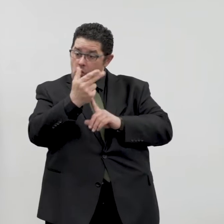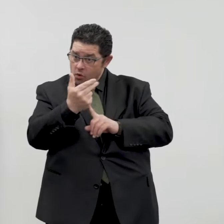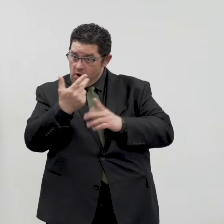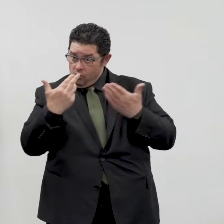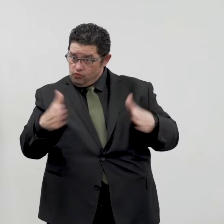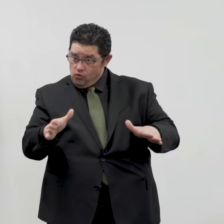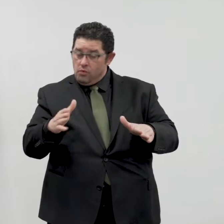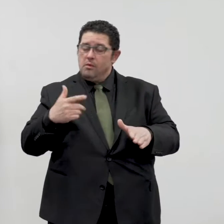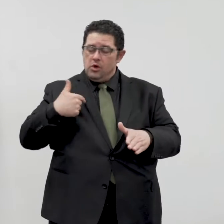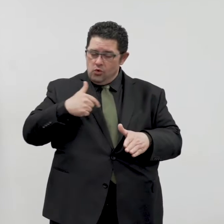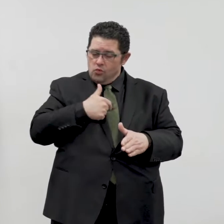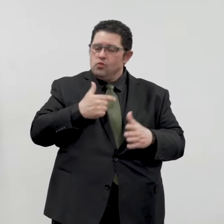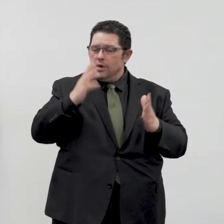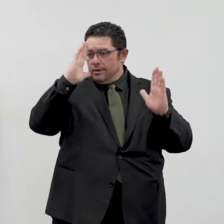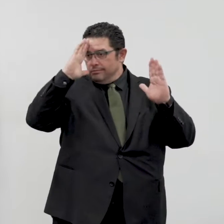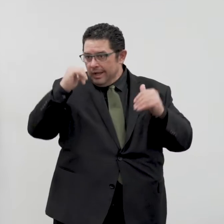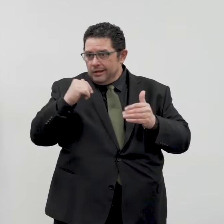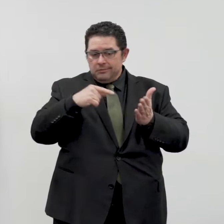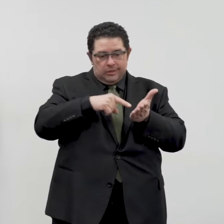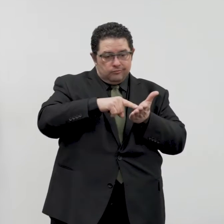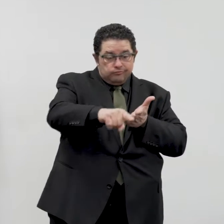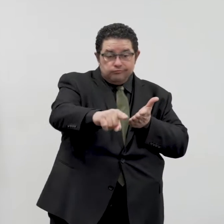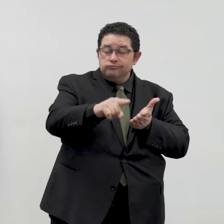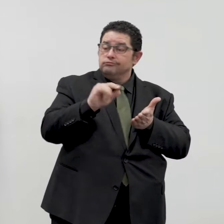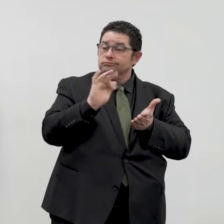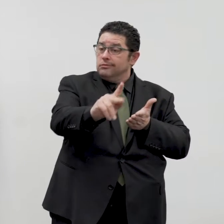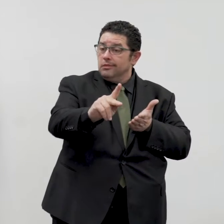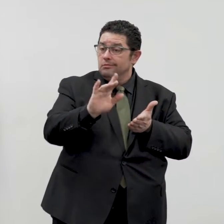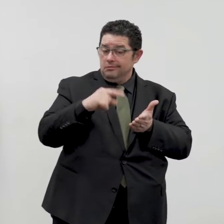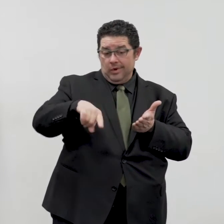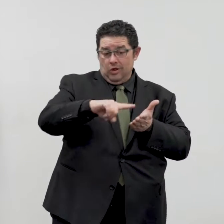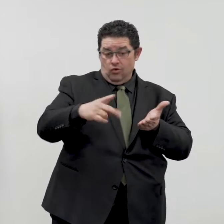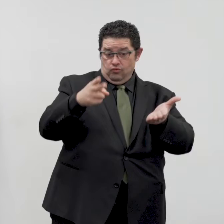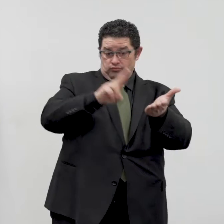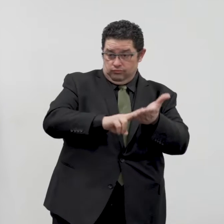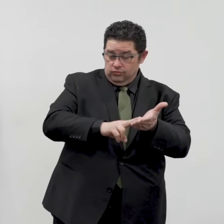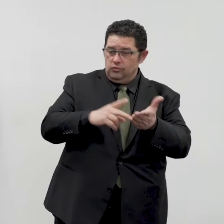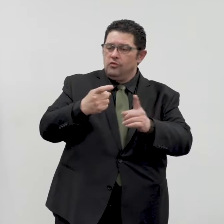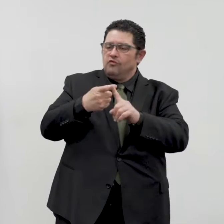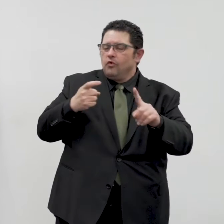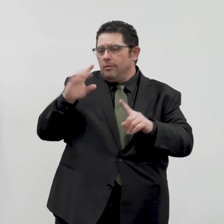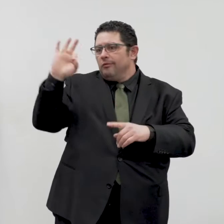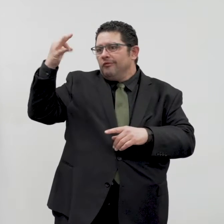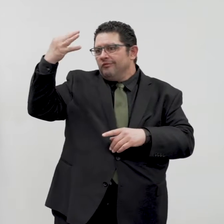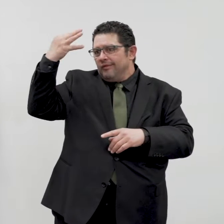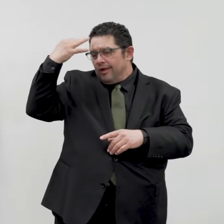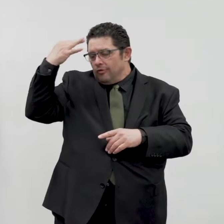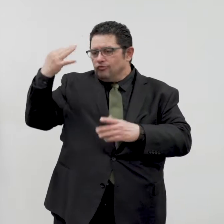be reimbursing those contracts and those stays from the federal stimulus funds.